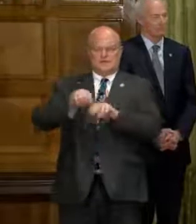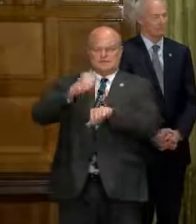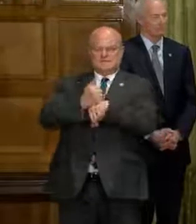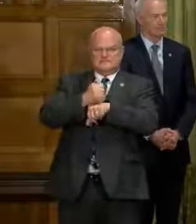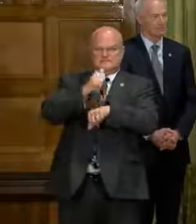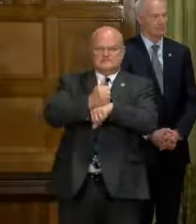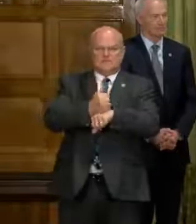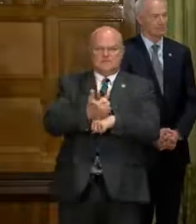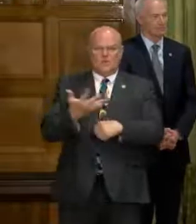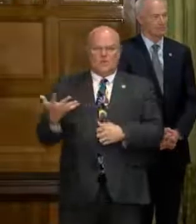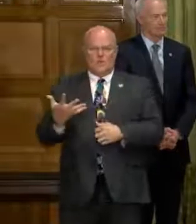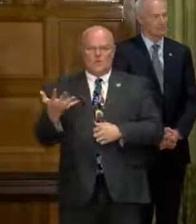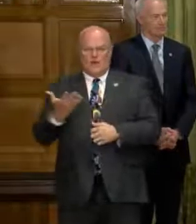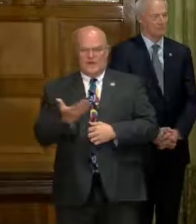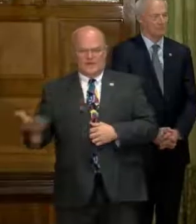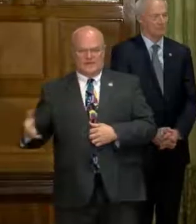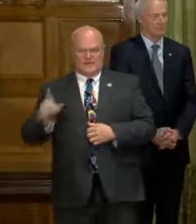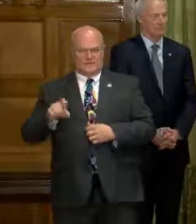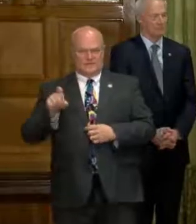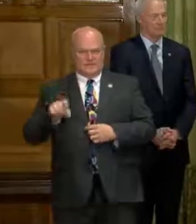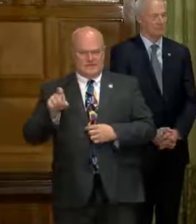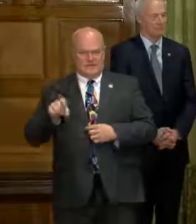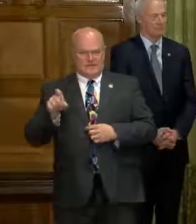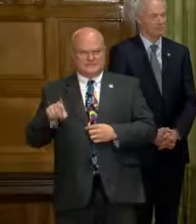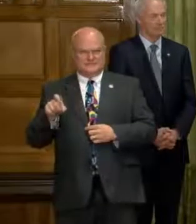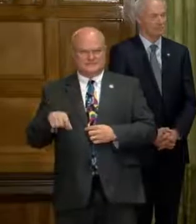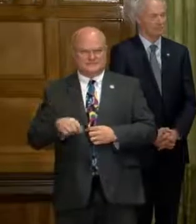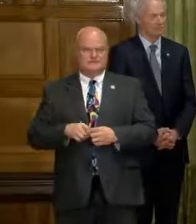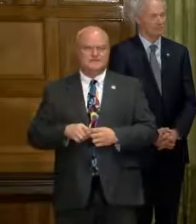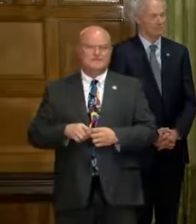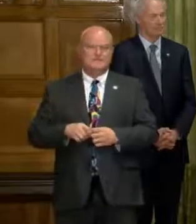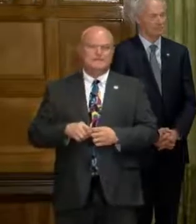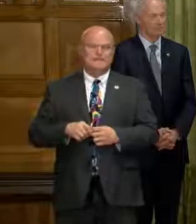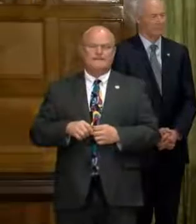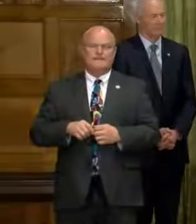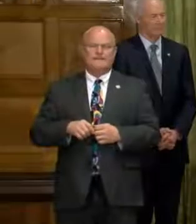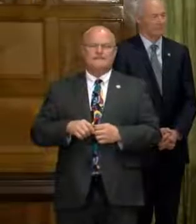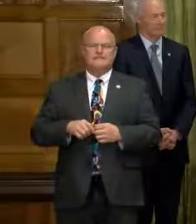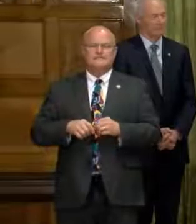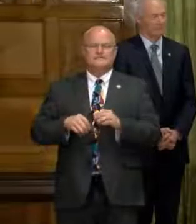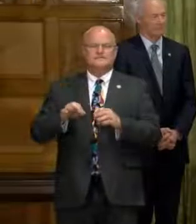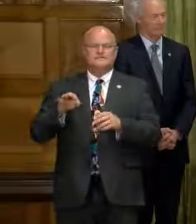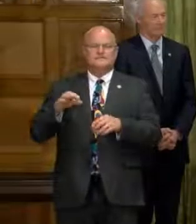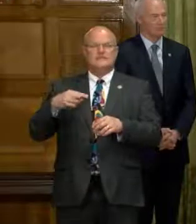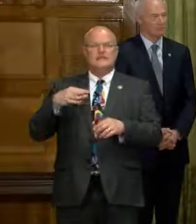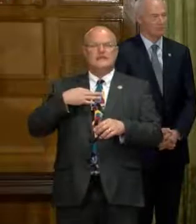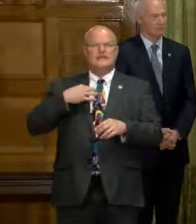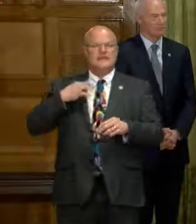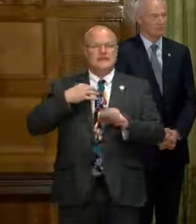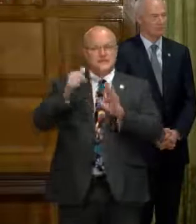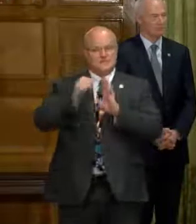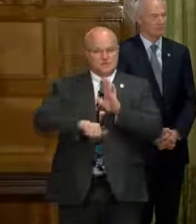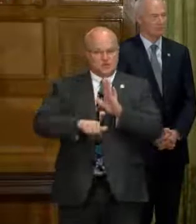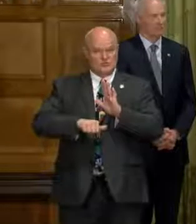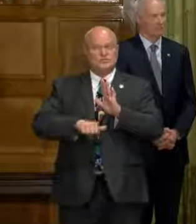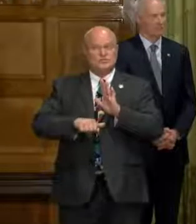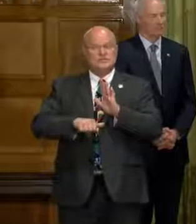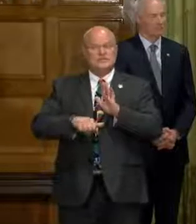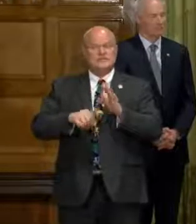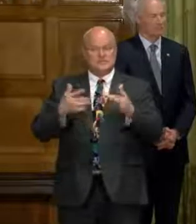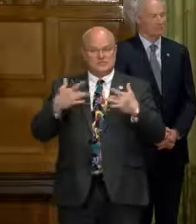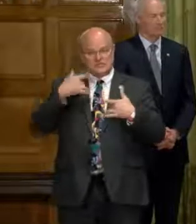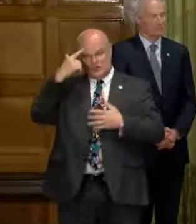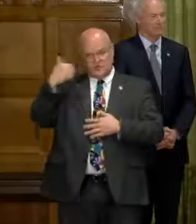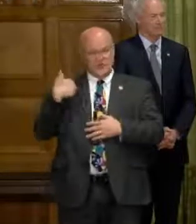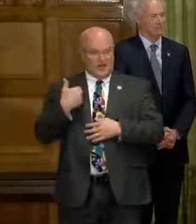kind of supplies are you going to need? The elective surgical procedures is a particular concern to